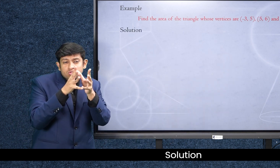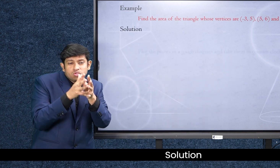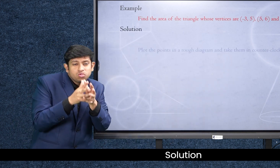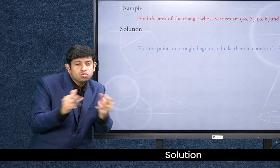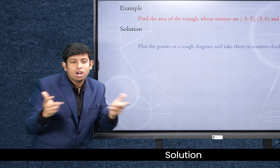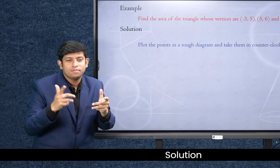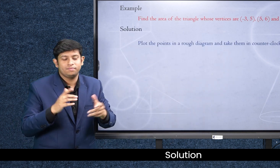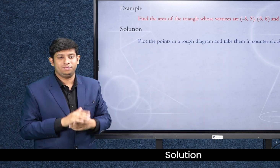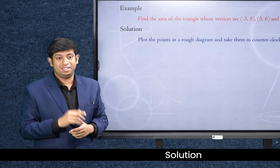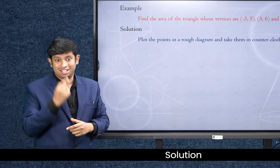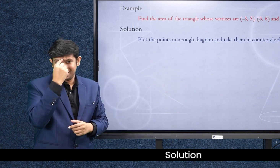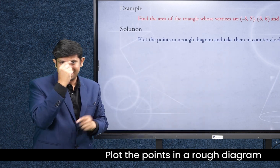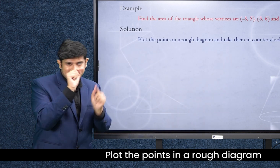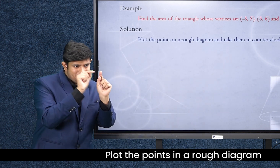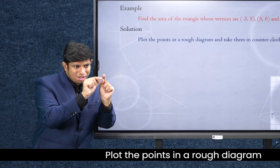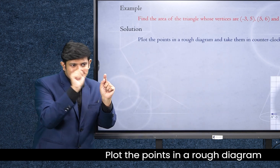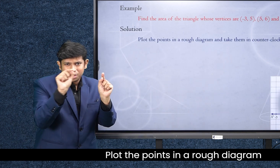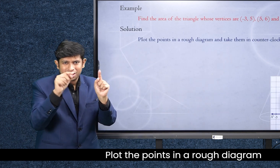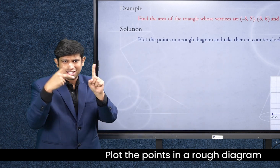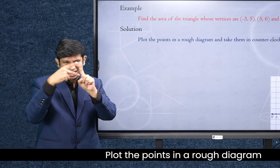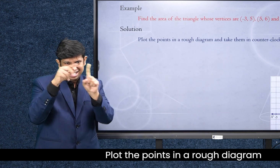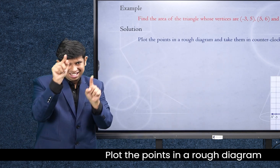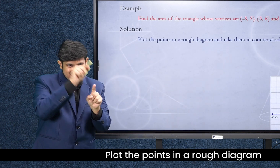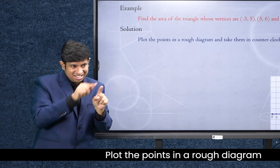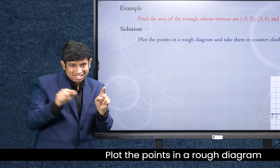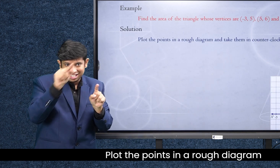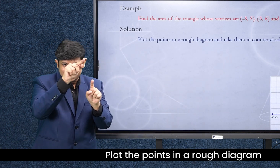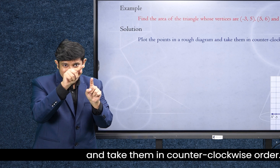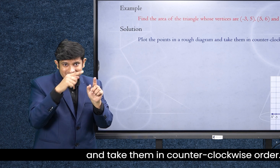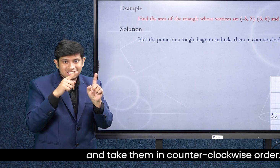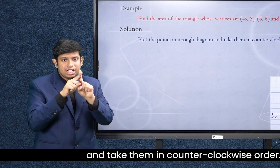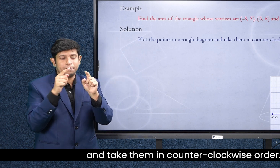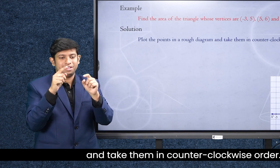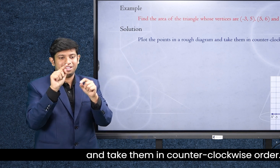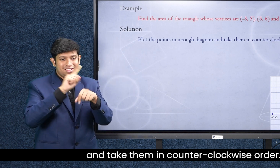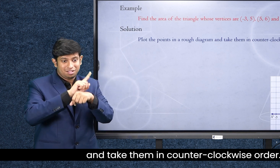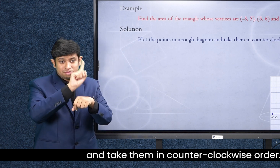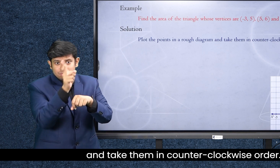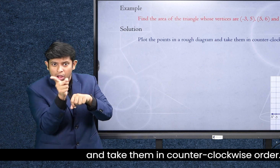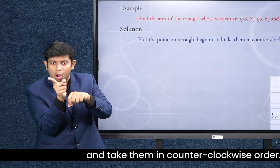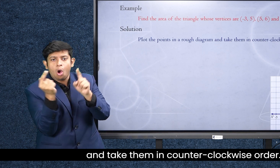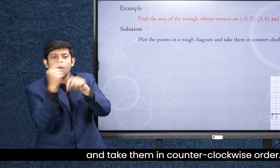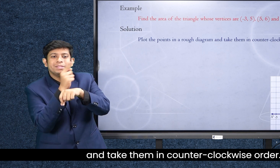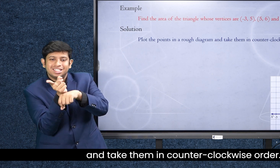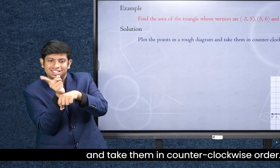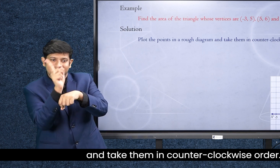Solution. Plot the points in a rough diagram and take them in counterclockwise order.